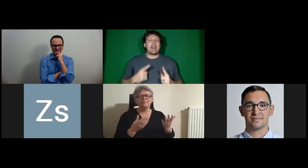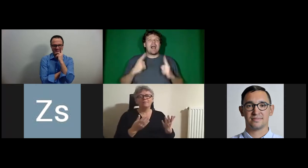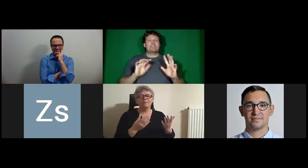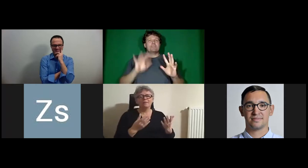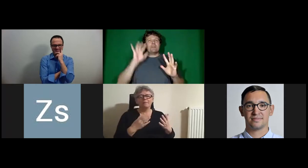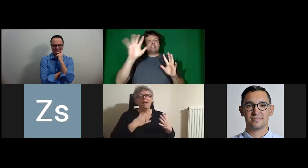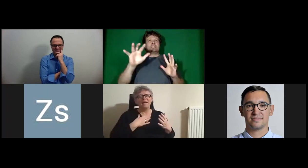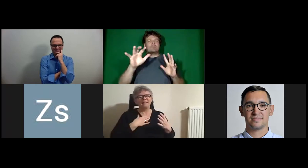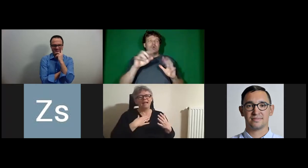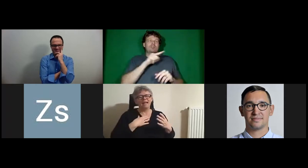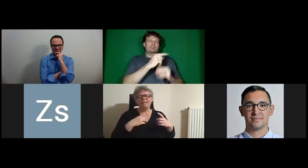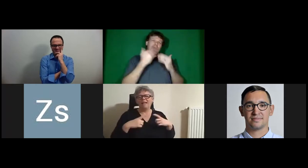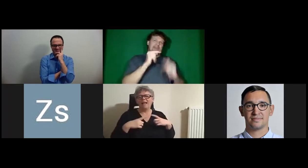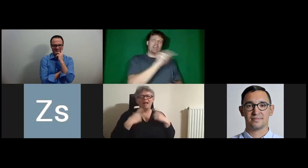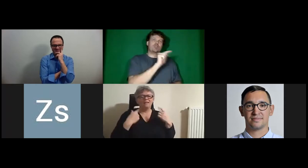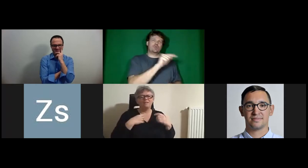that was one of the biggest